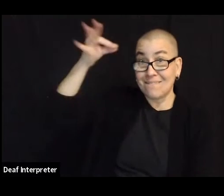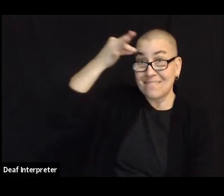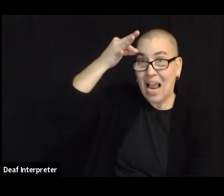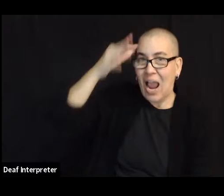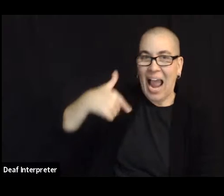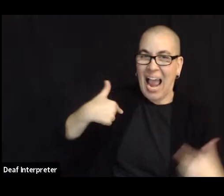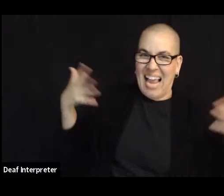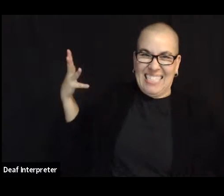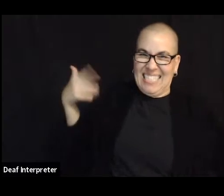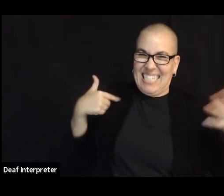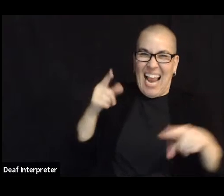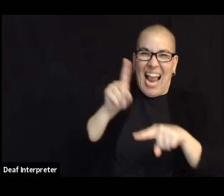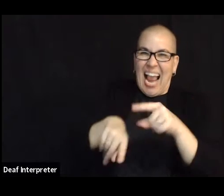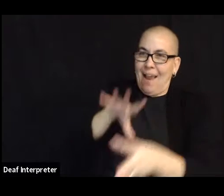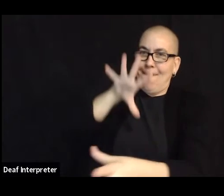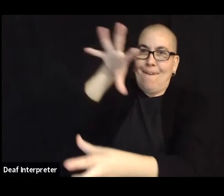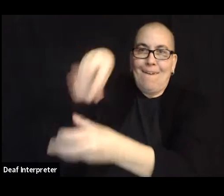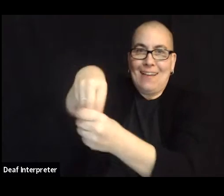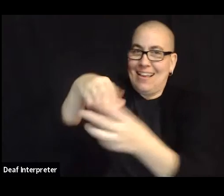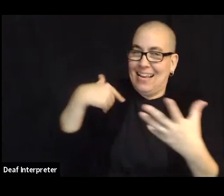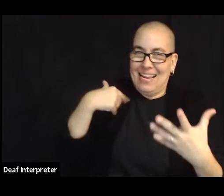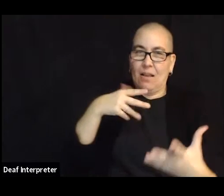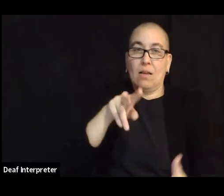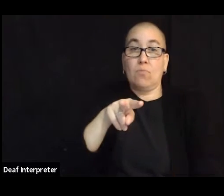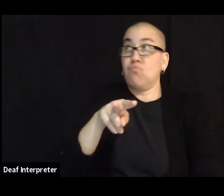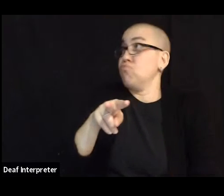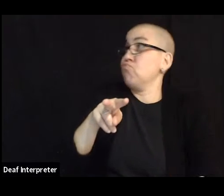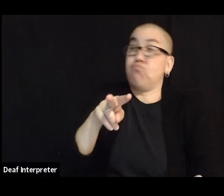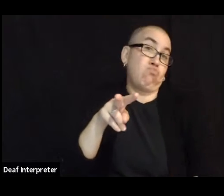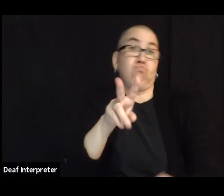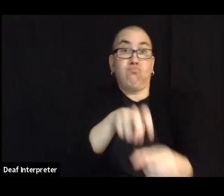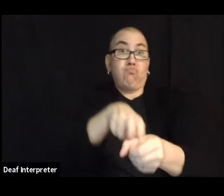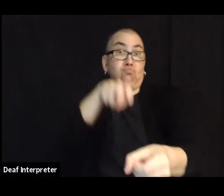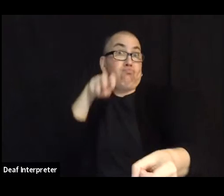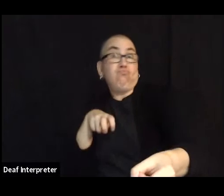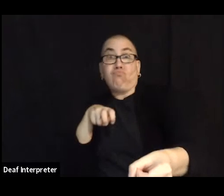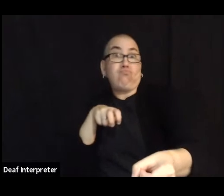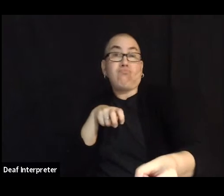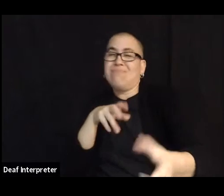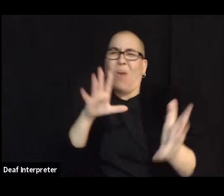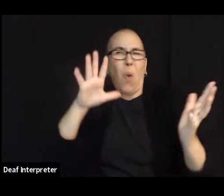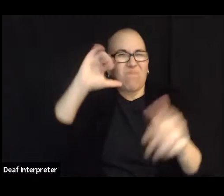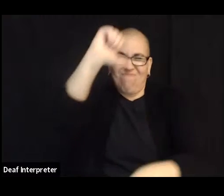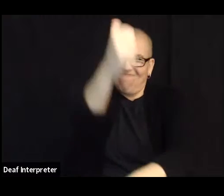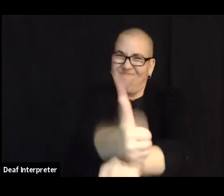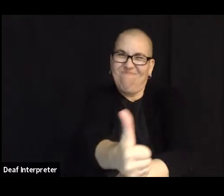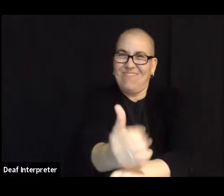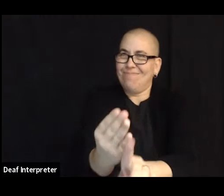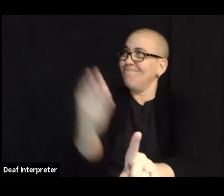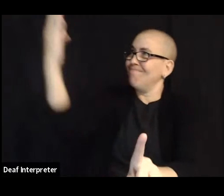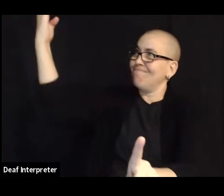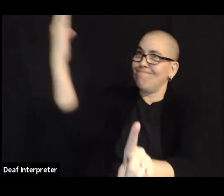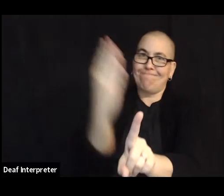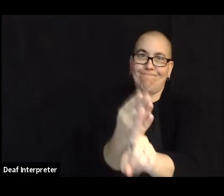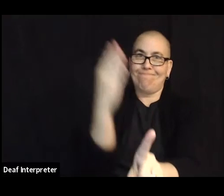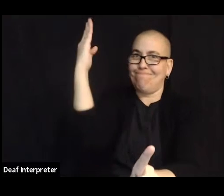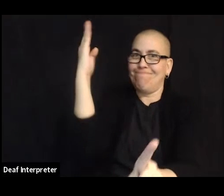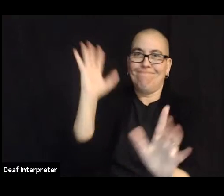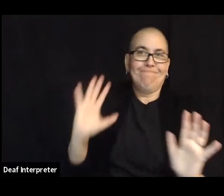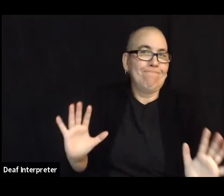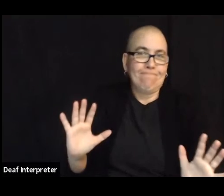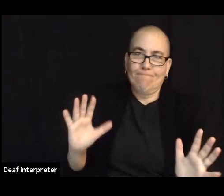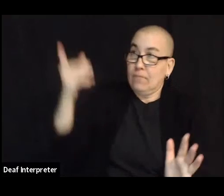program at this point. The doses have been allocated for that program and have been set aside, and will go to those pharmacy partners through